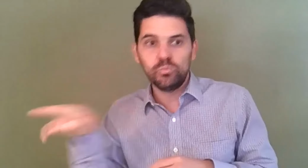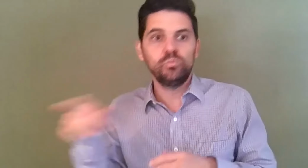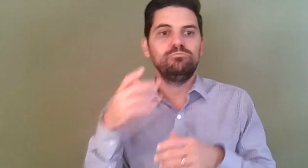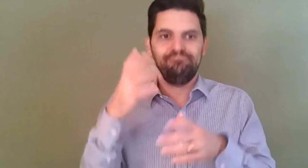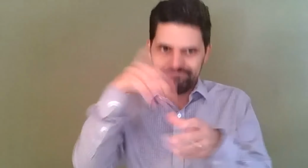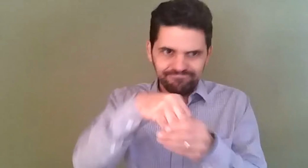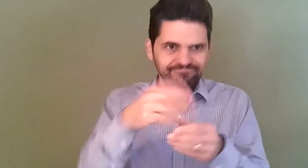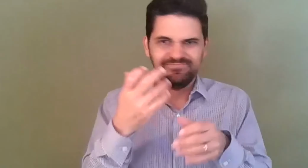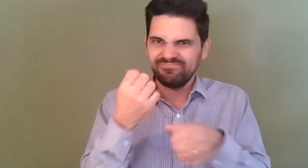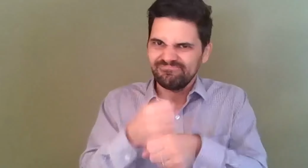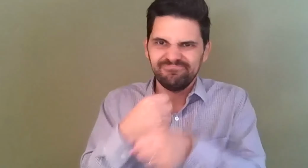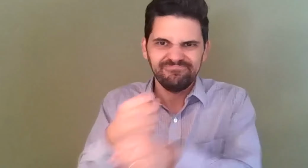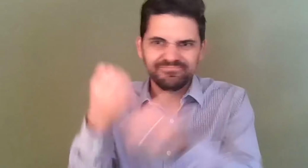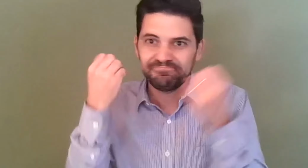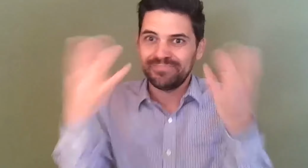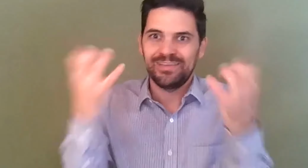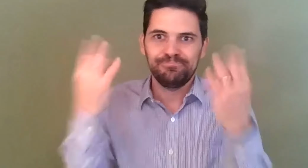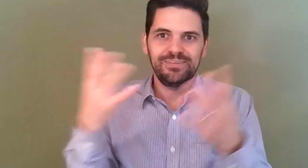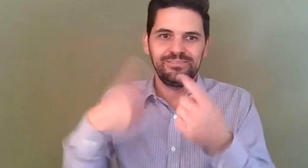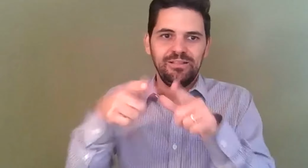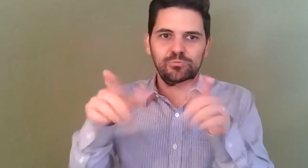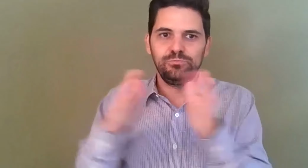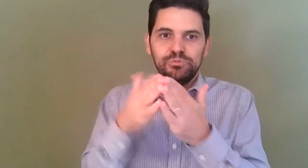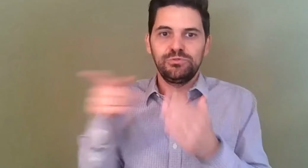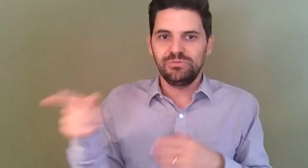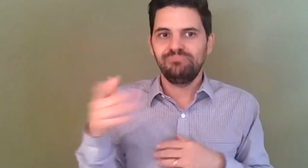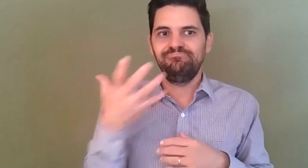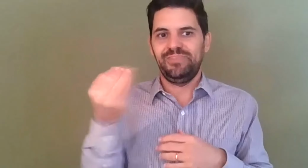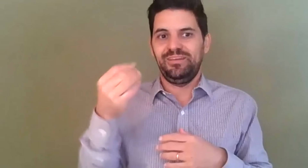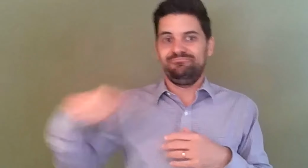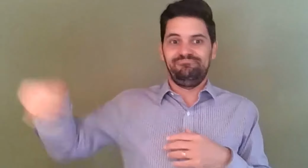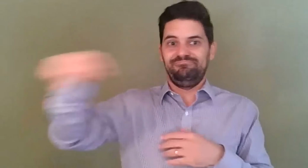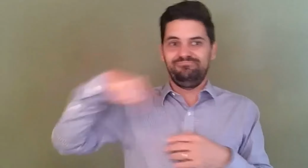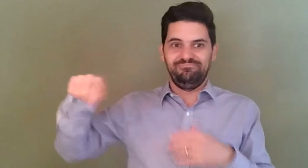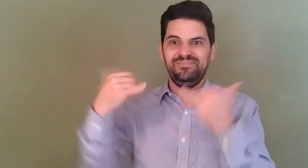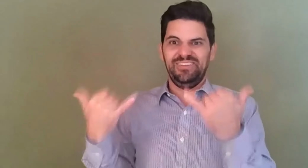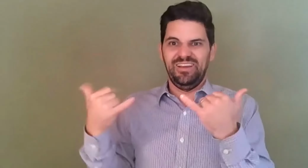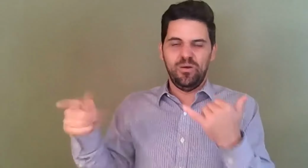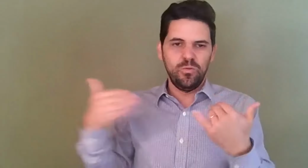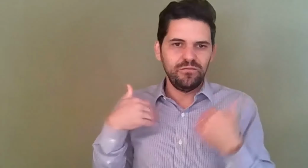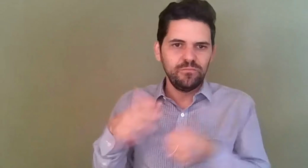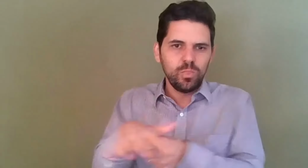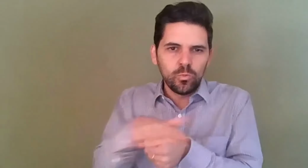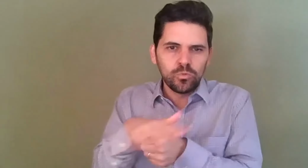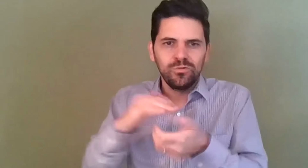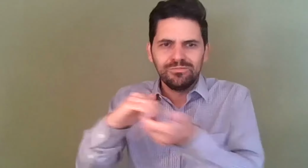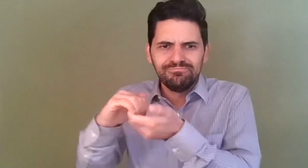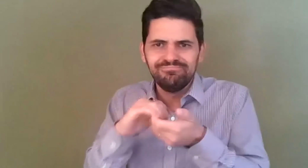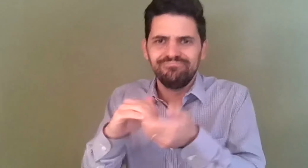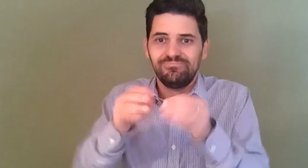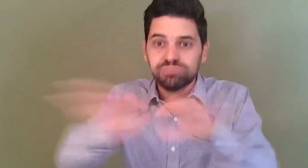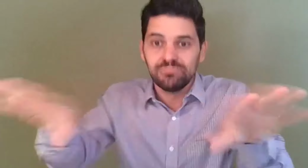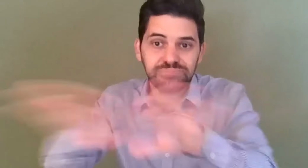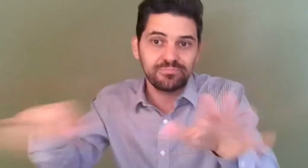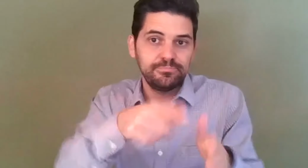There are deaf as well who were also working in They have worked many sign language books as well,